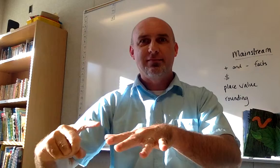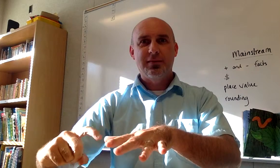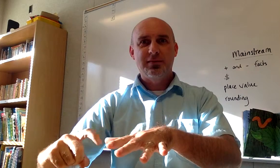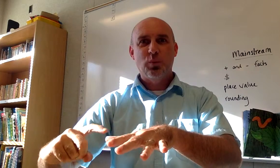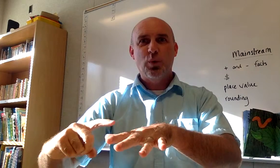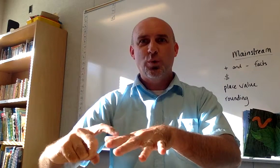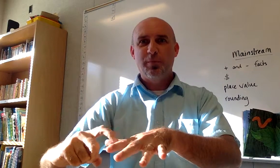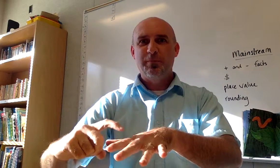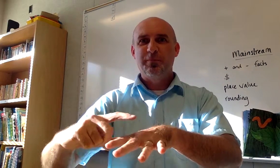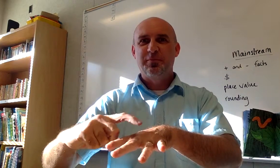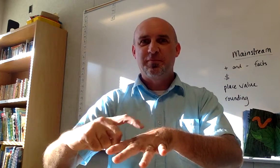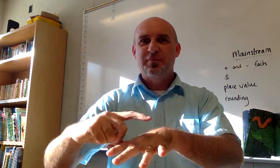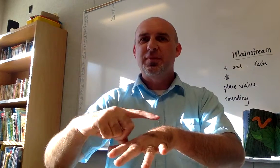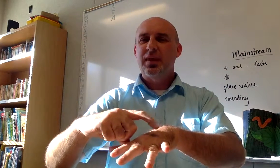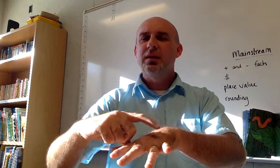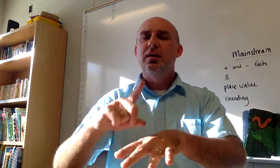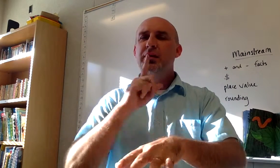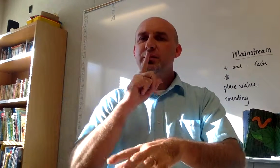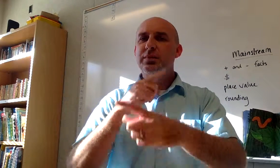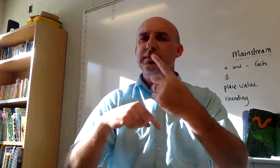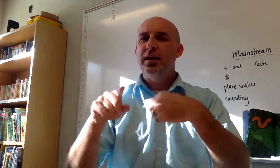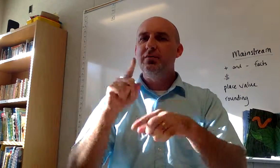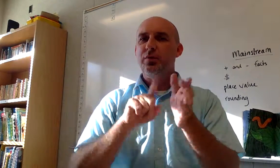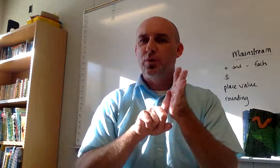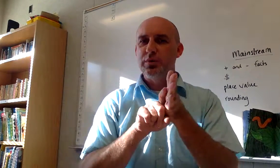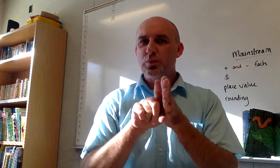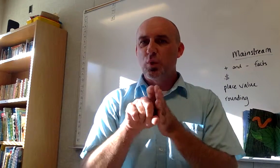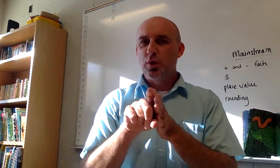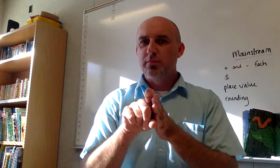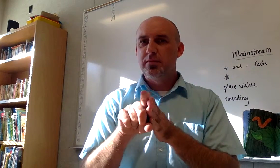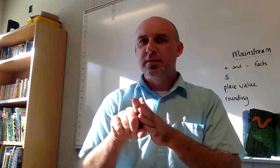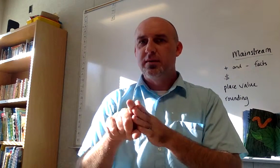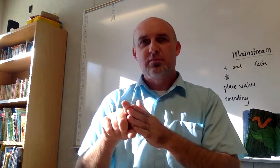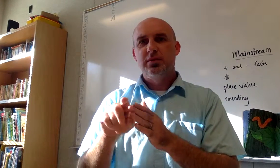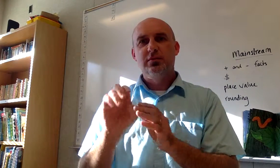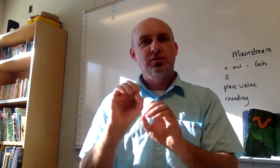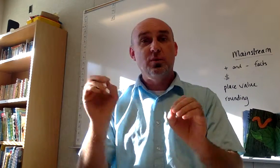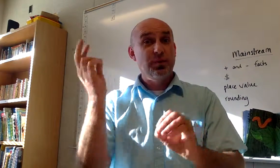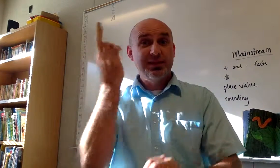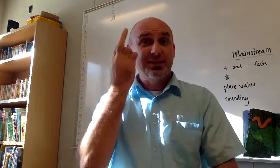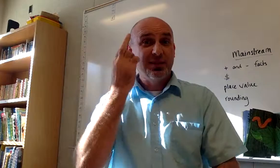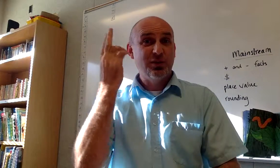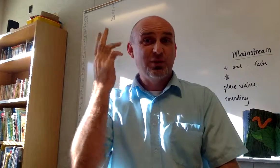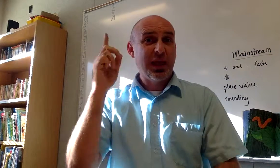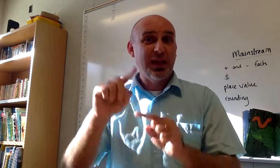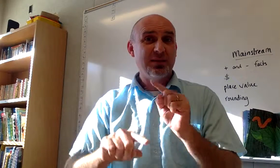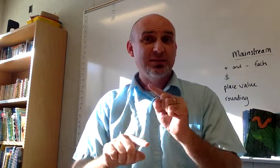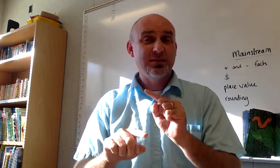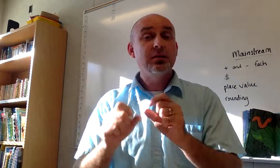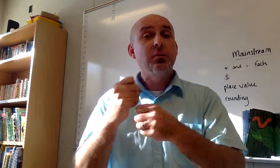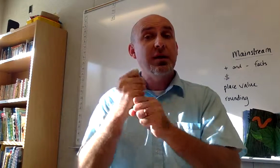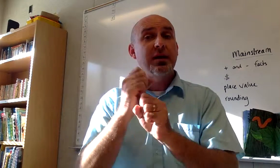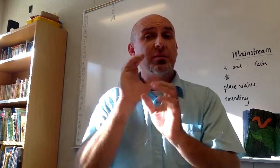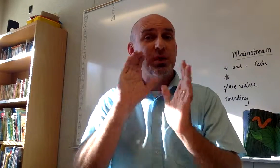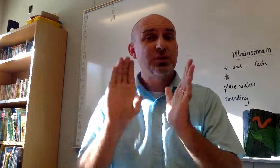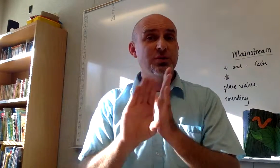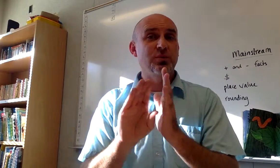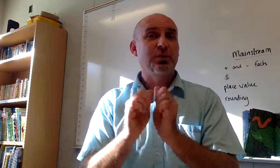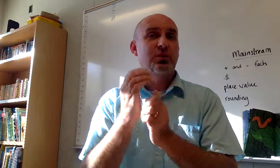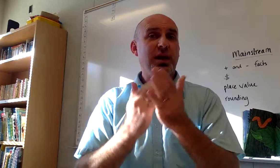It's a worm. Okay? The real sign for worm is worm. There's no reason that you can't make a picture with your hand.